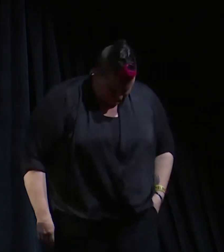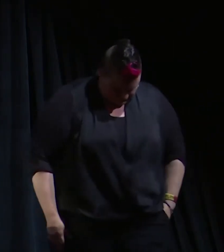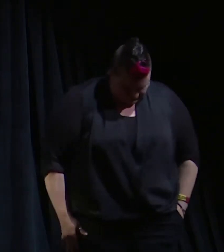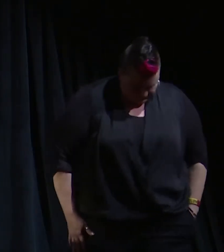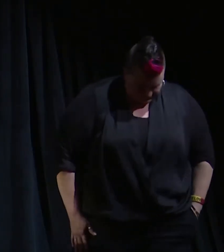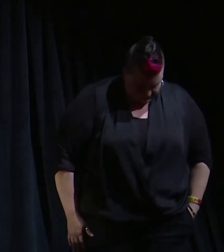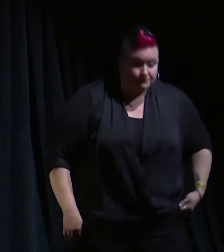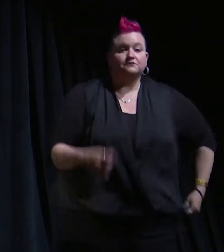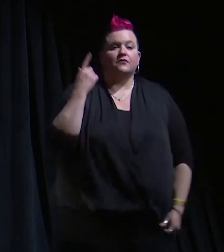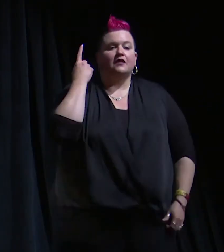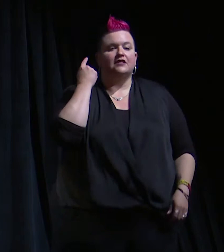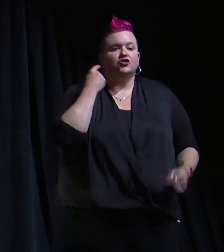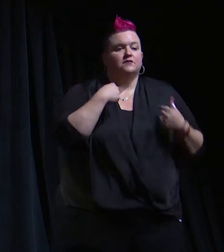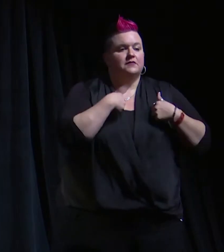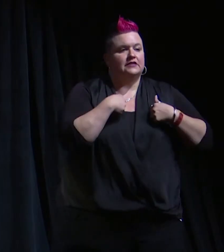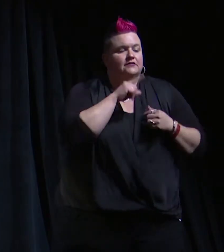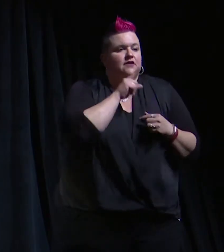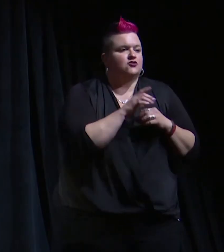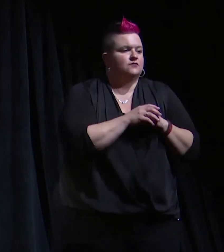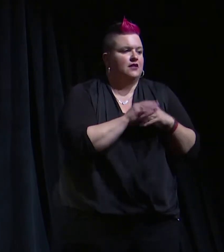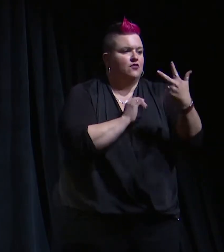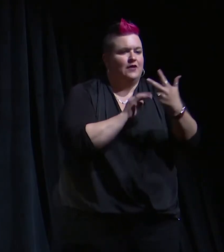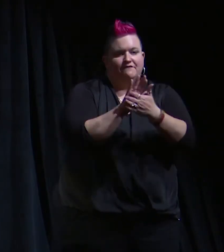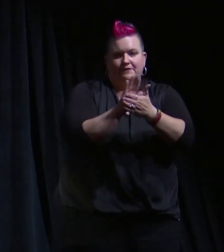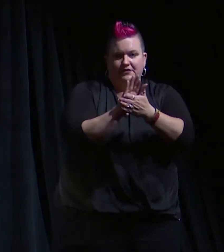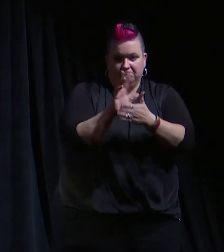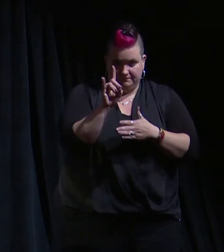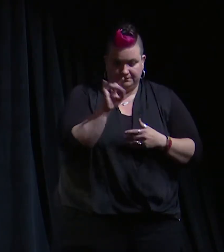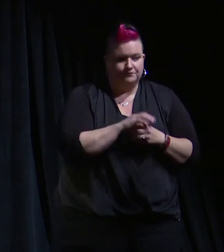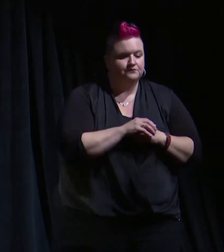Last year, I actually did 3 films.